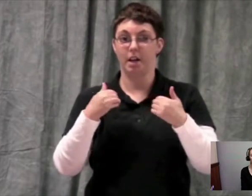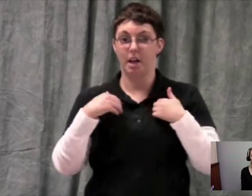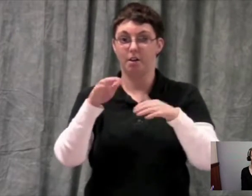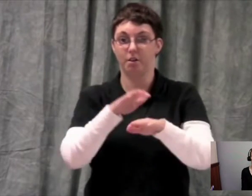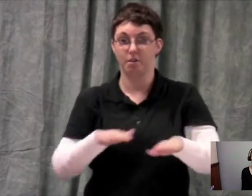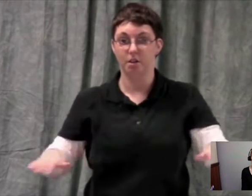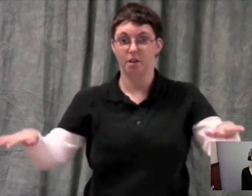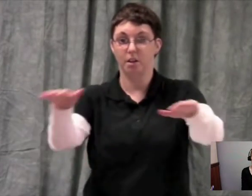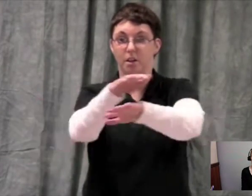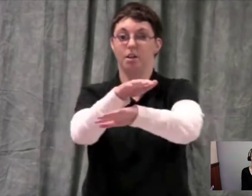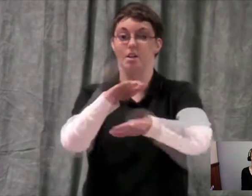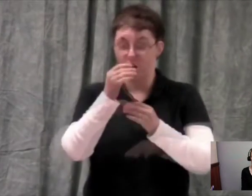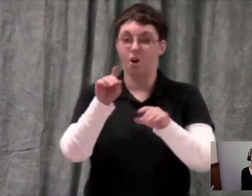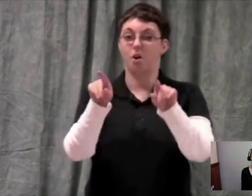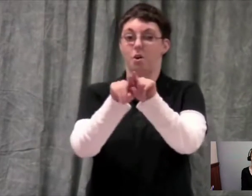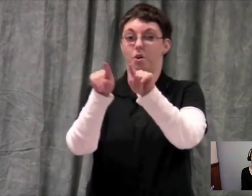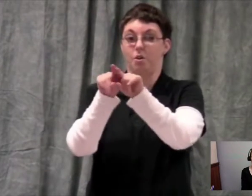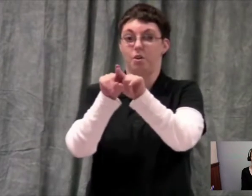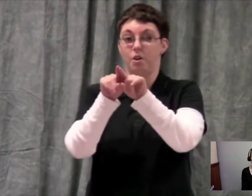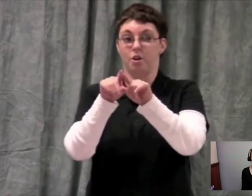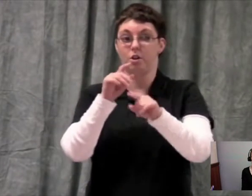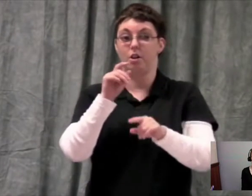the surroundings, where the tables are and everything are.